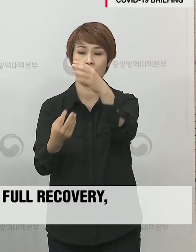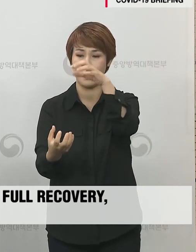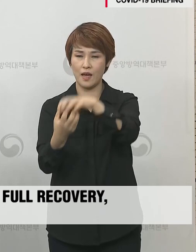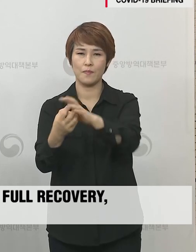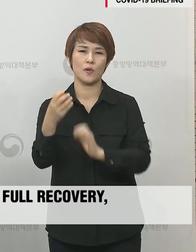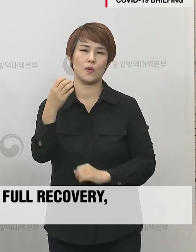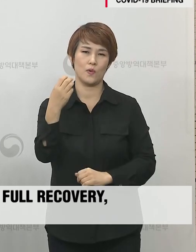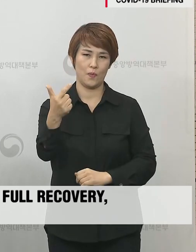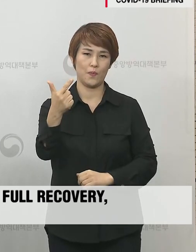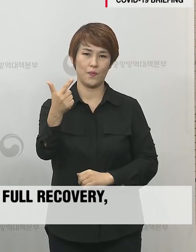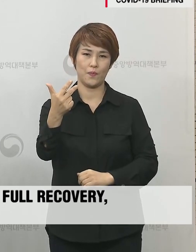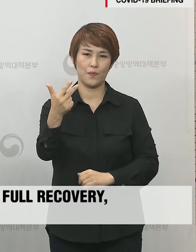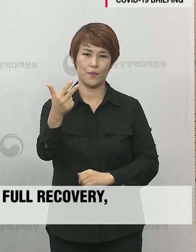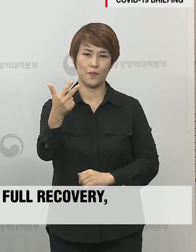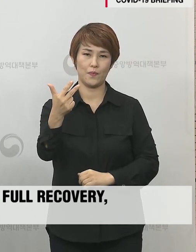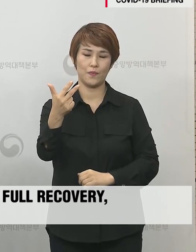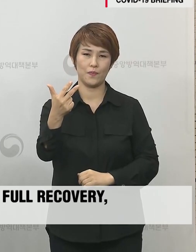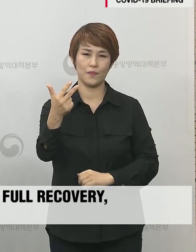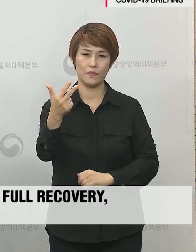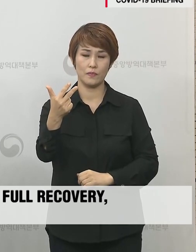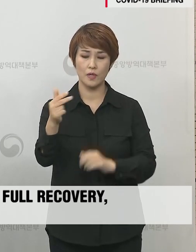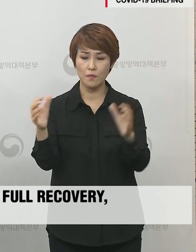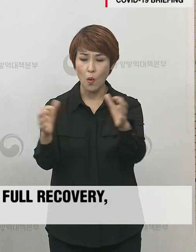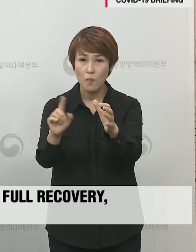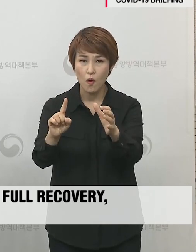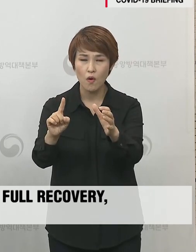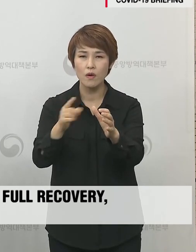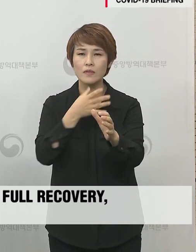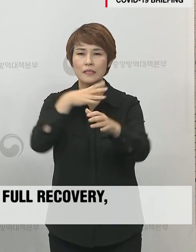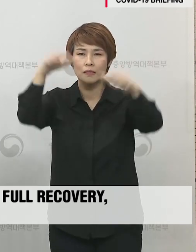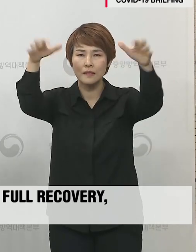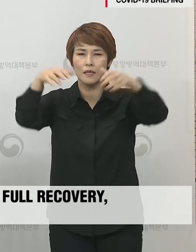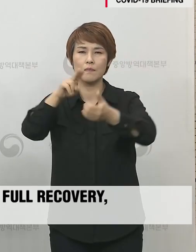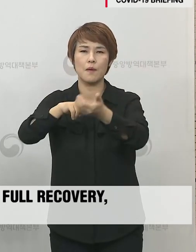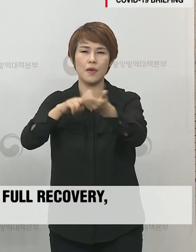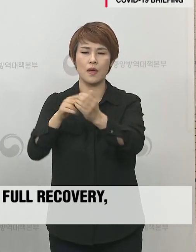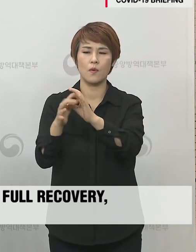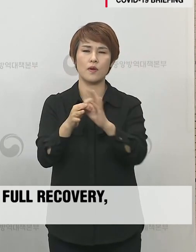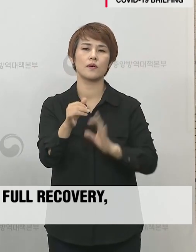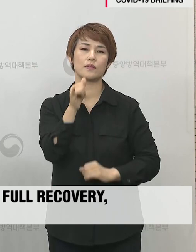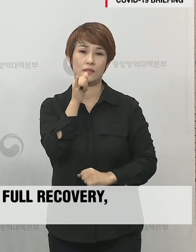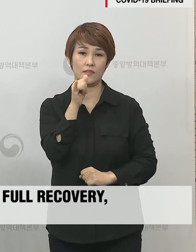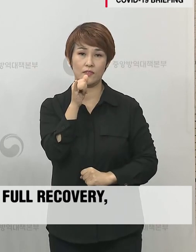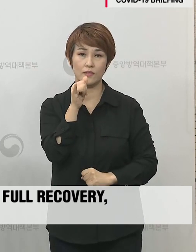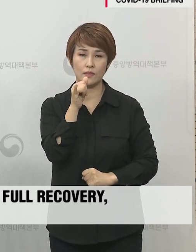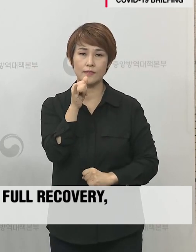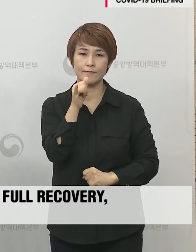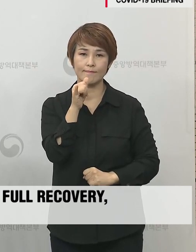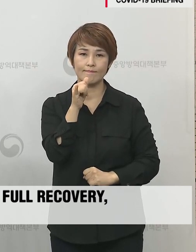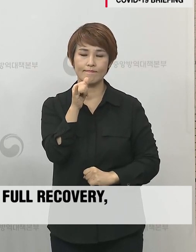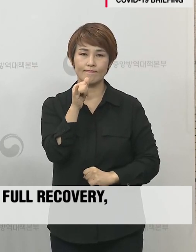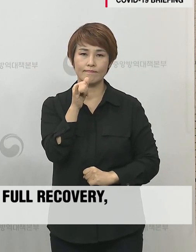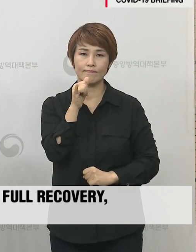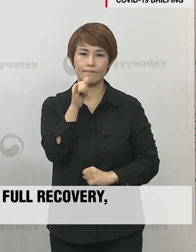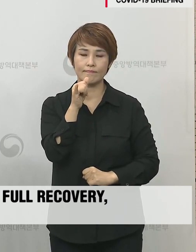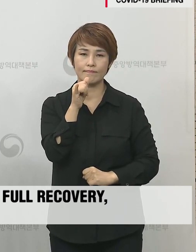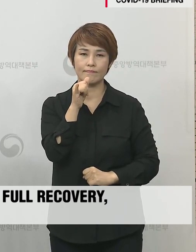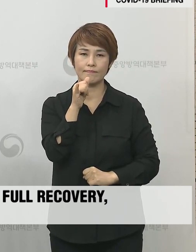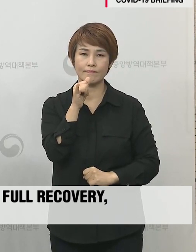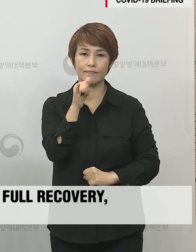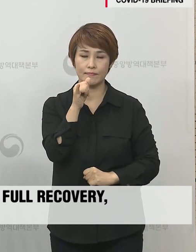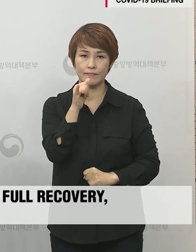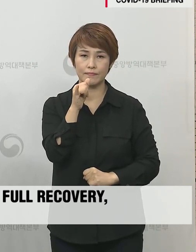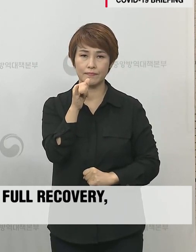3 additional cases, and a total of 7 have been confirmed to date. This seems to have in relation